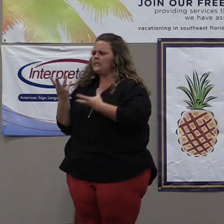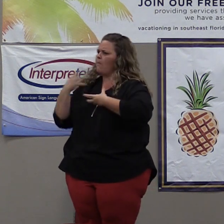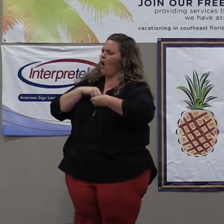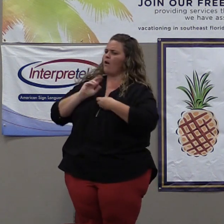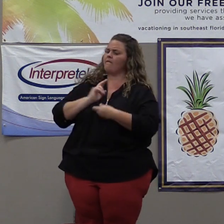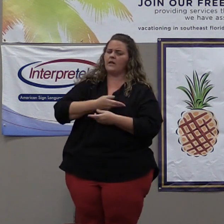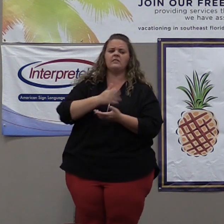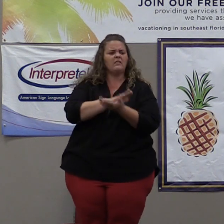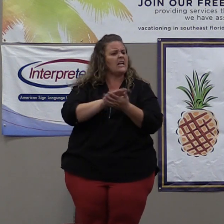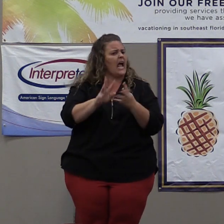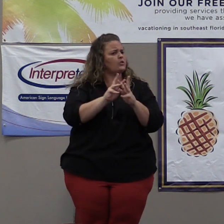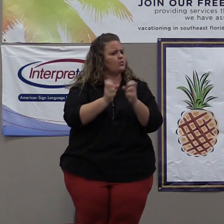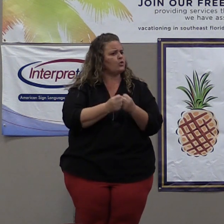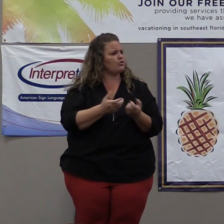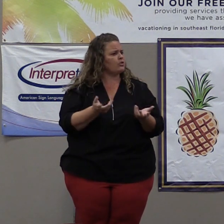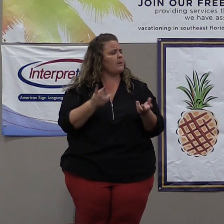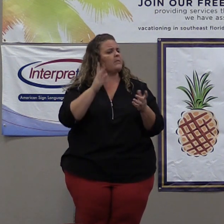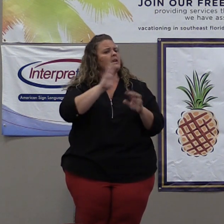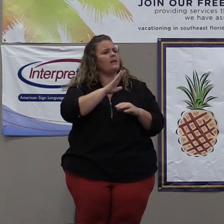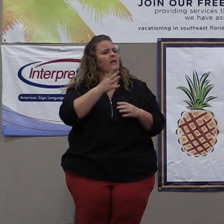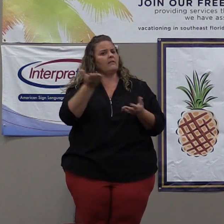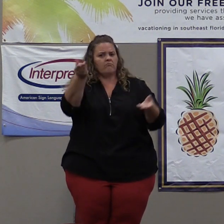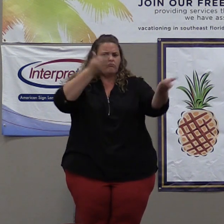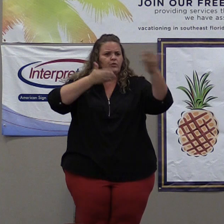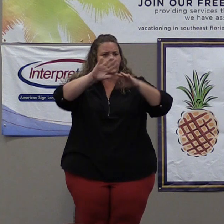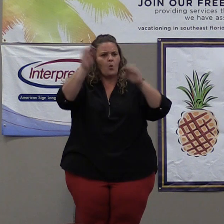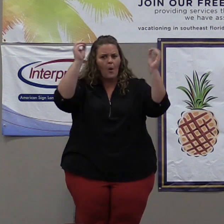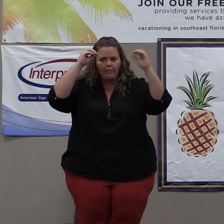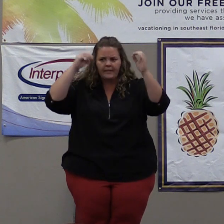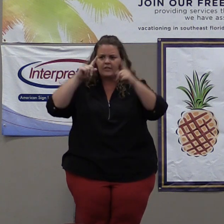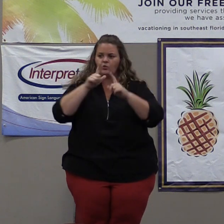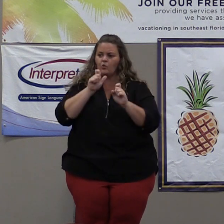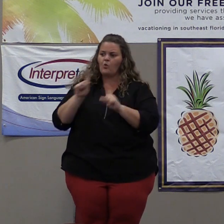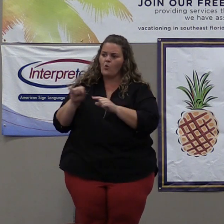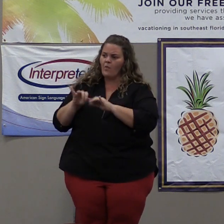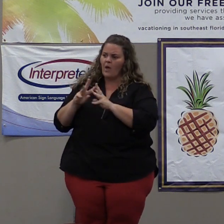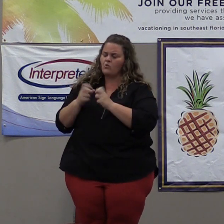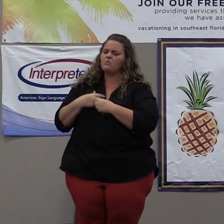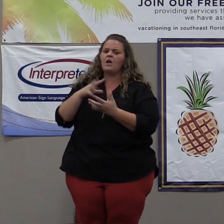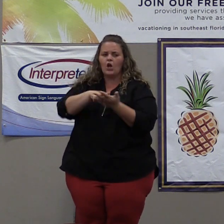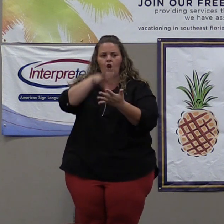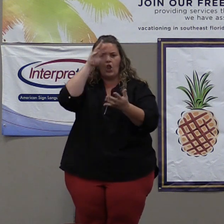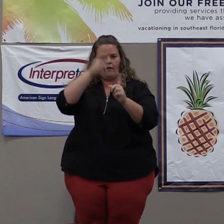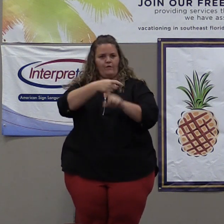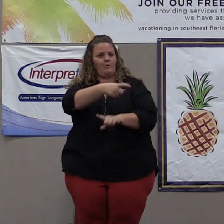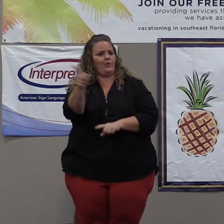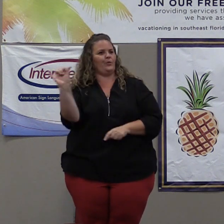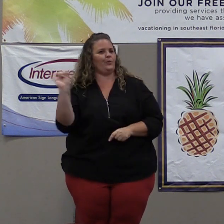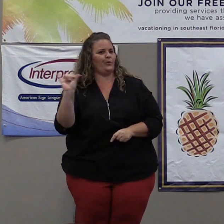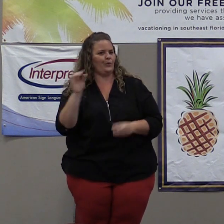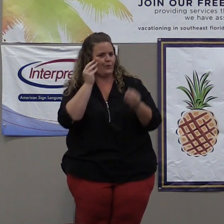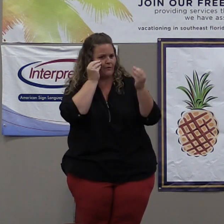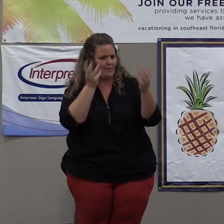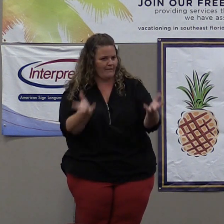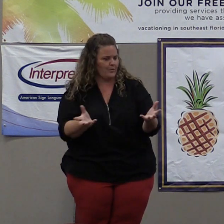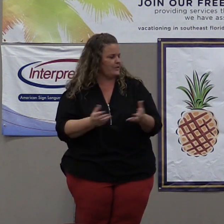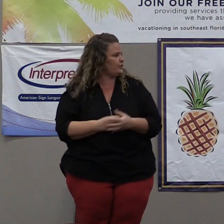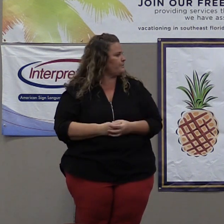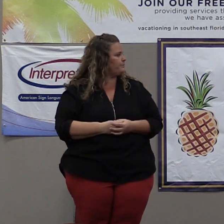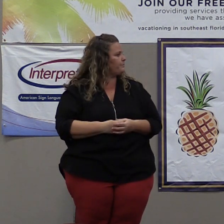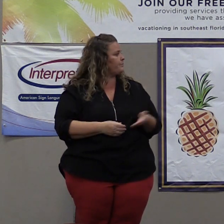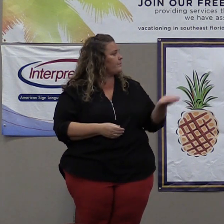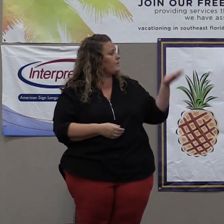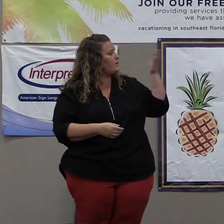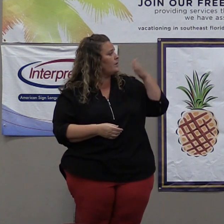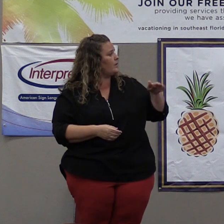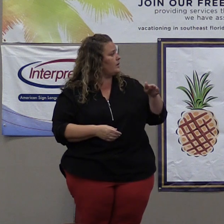nice workshop, and I'm grateful for all of the opinions that came to that workshop, and I learned a great deal from you with that information. We're